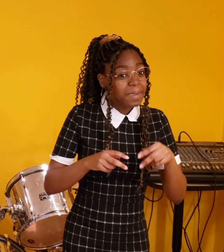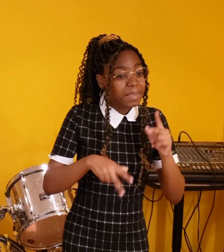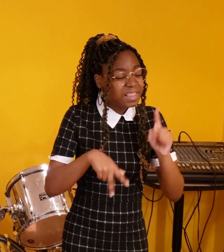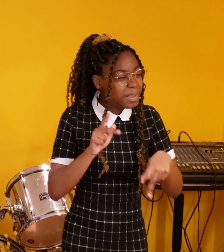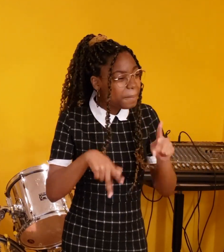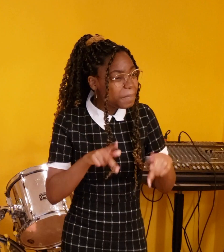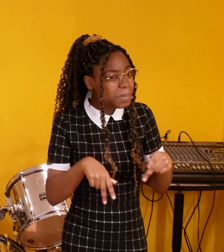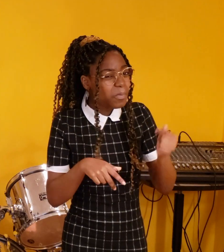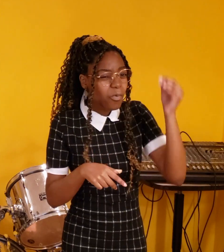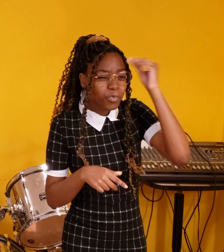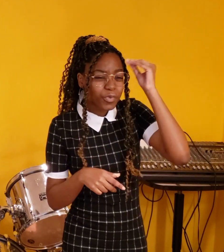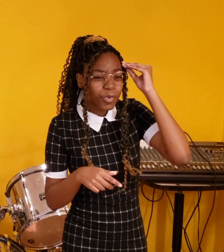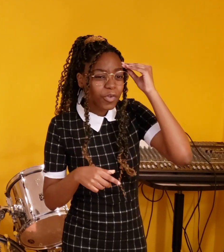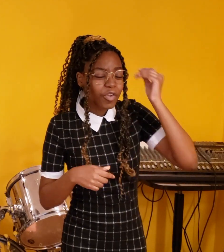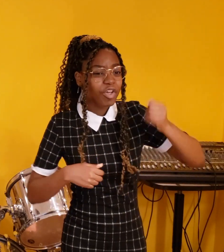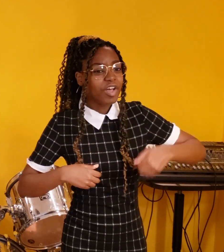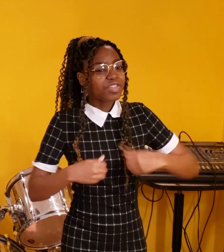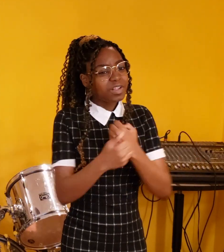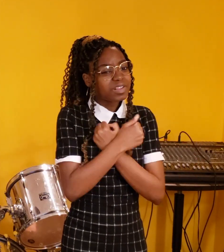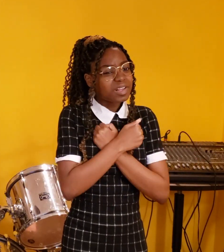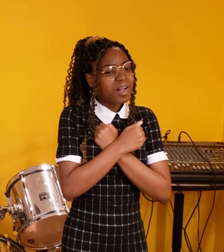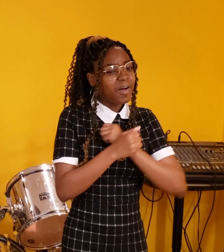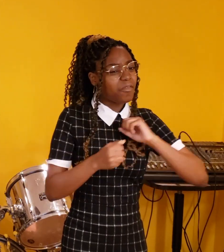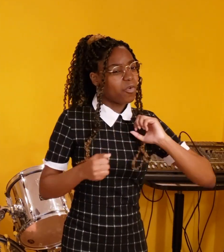the beginning. While I was with you.